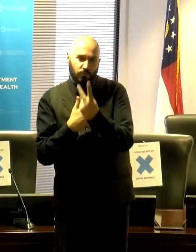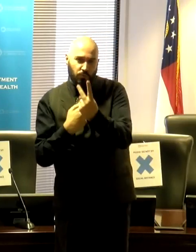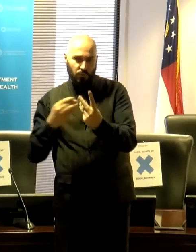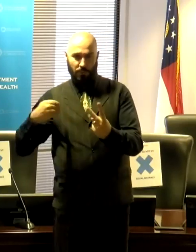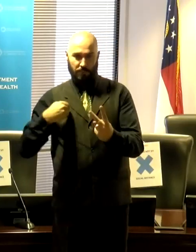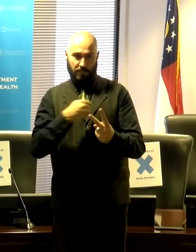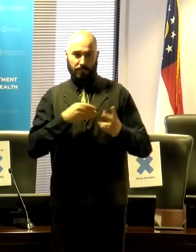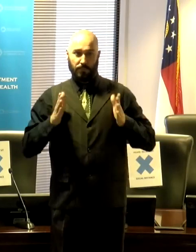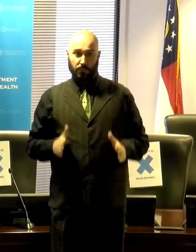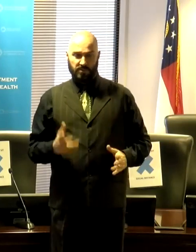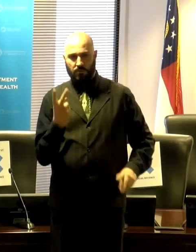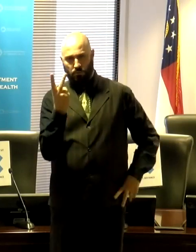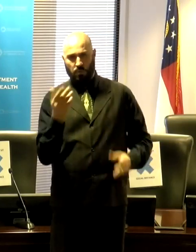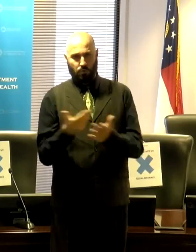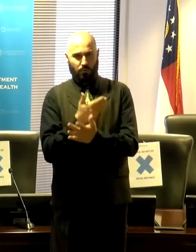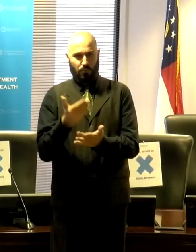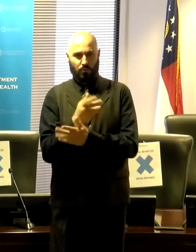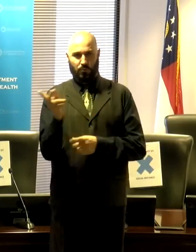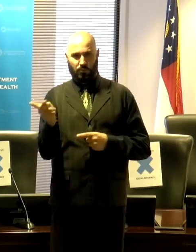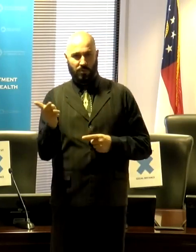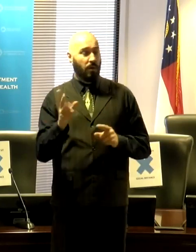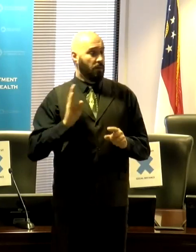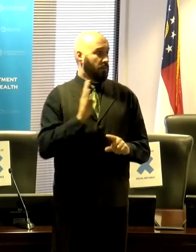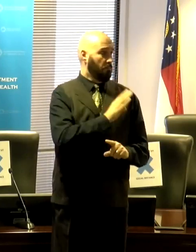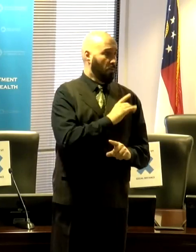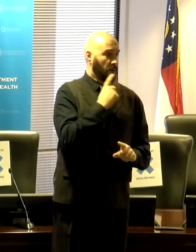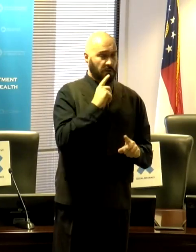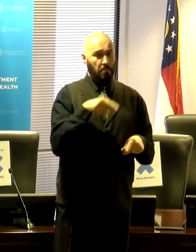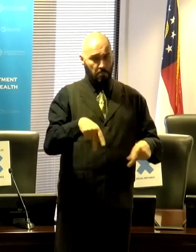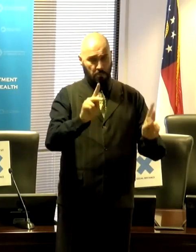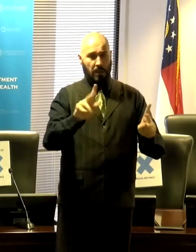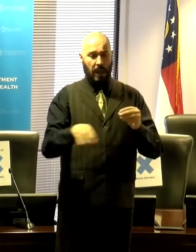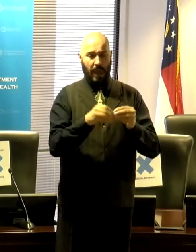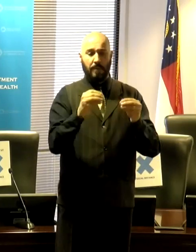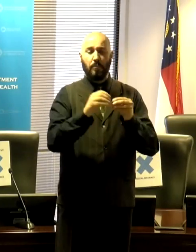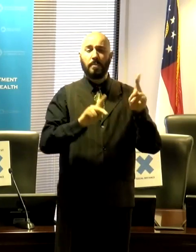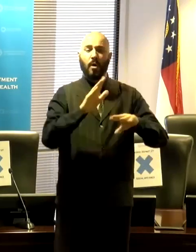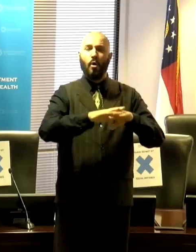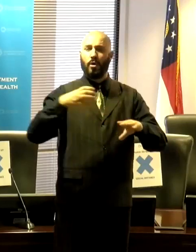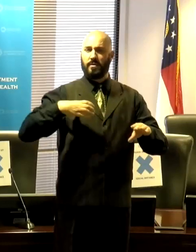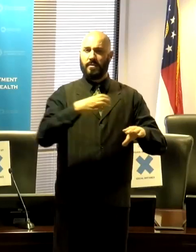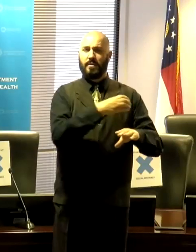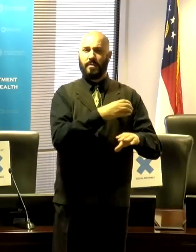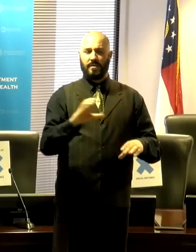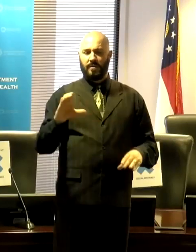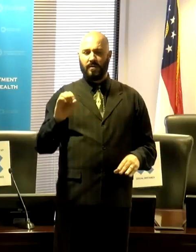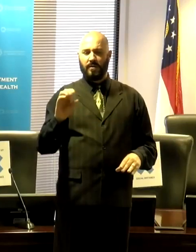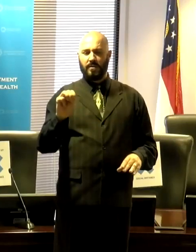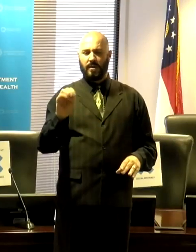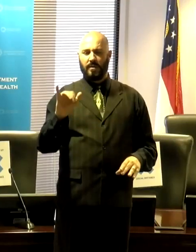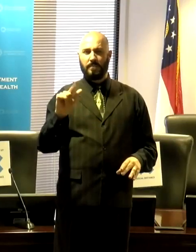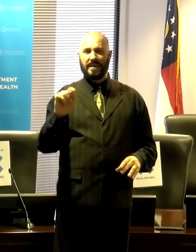board allowed us to add to our committees. And Dr. Lee has accepted